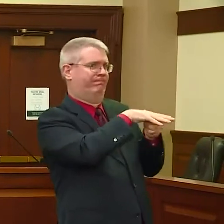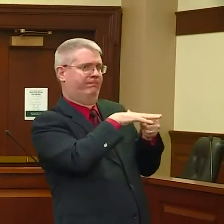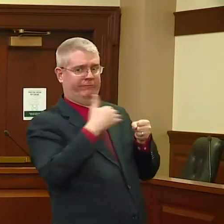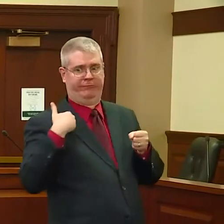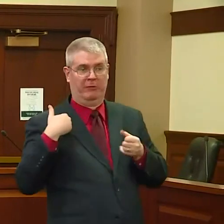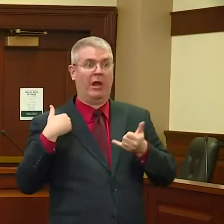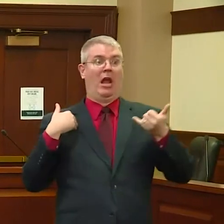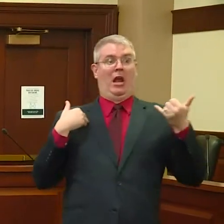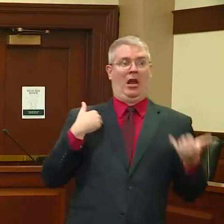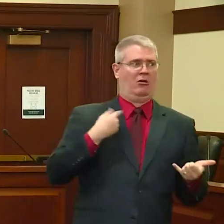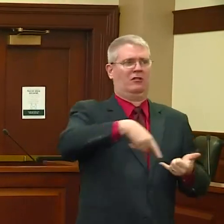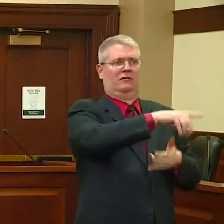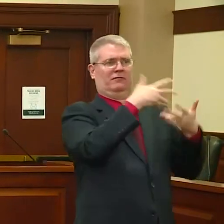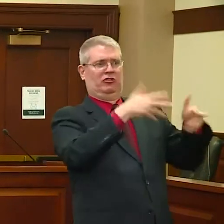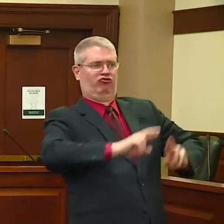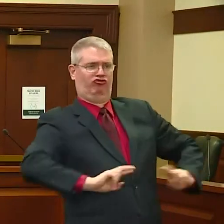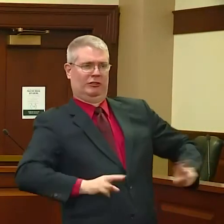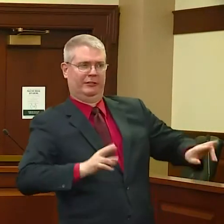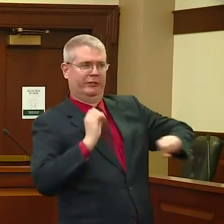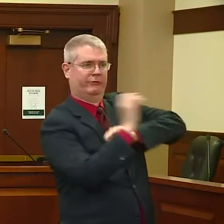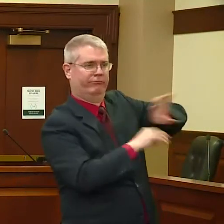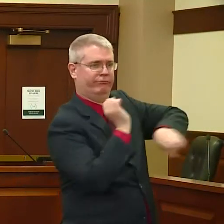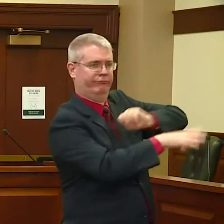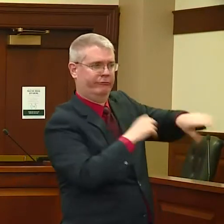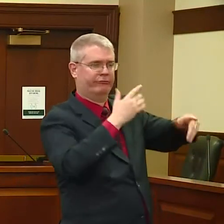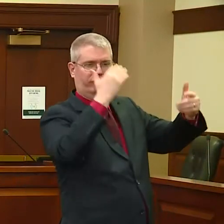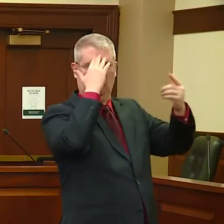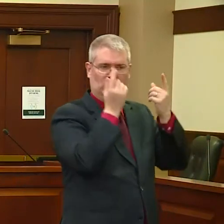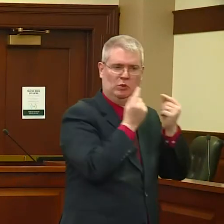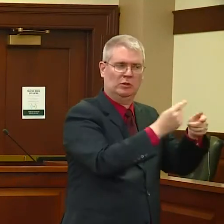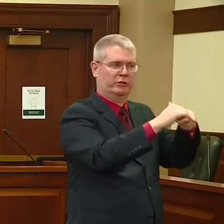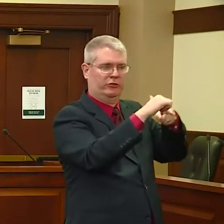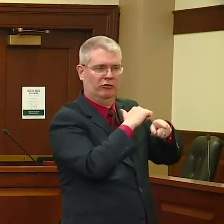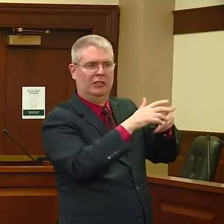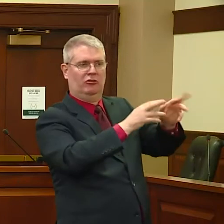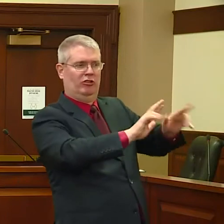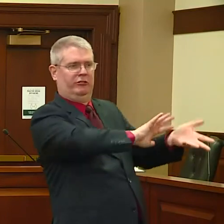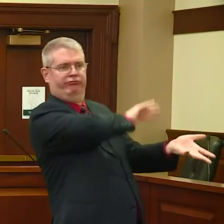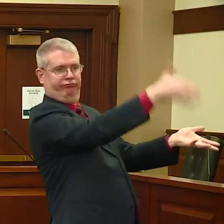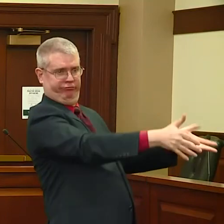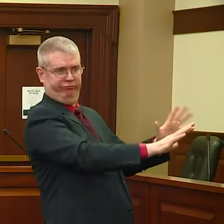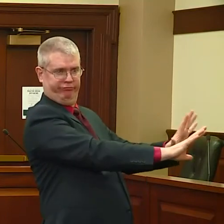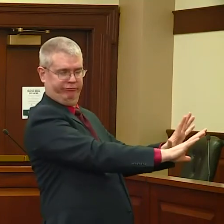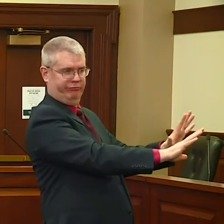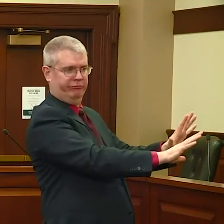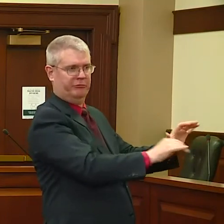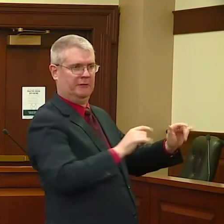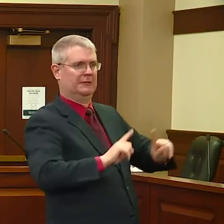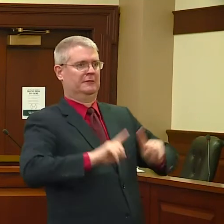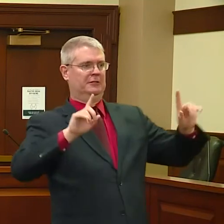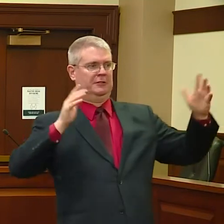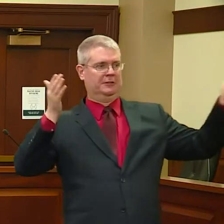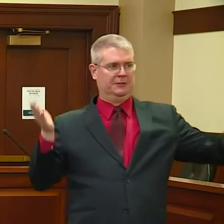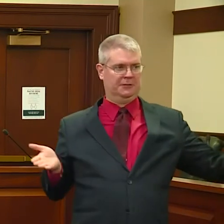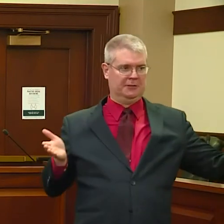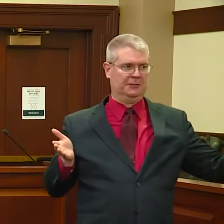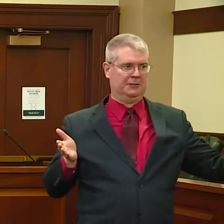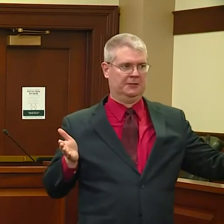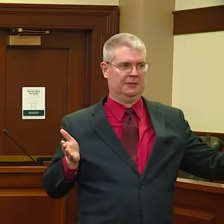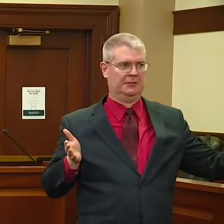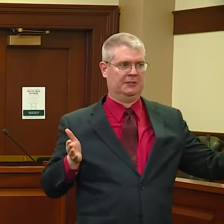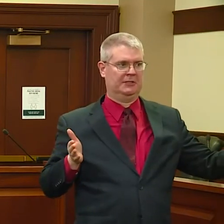Idaho why all those behavioral modifications are necessary. And I couldn't in good conscience say, oh, I just ignored